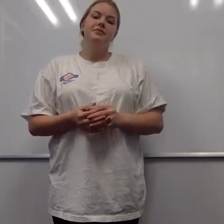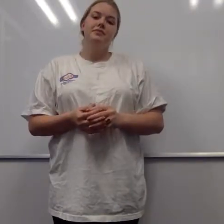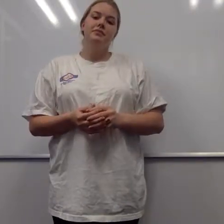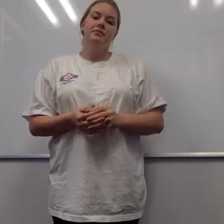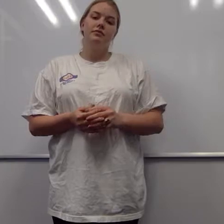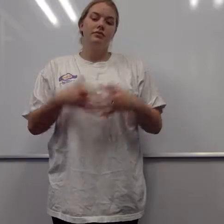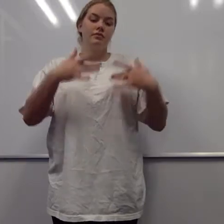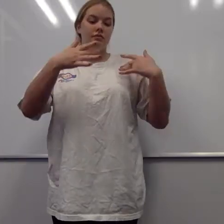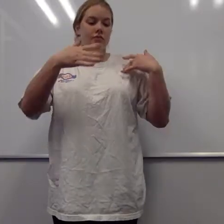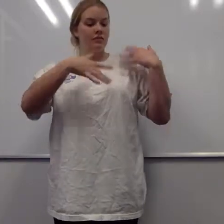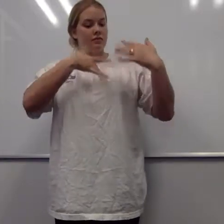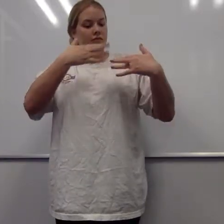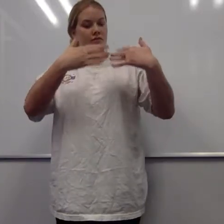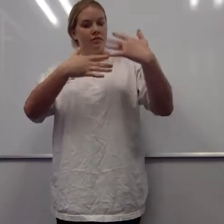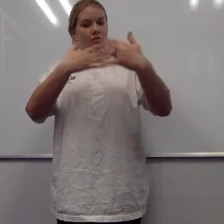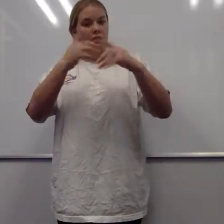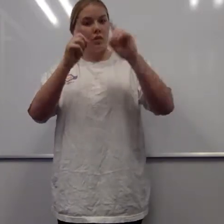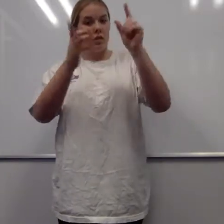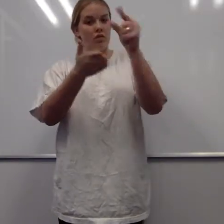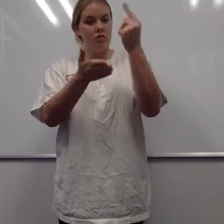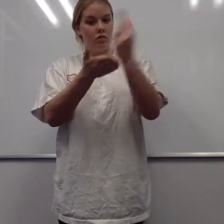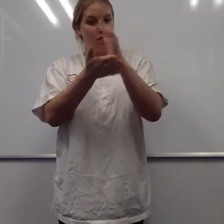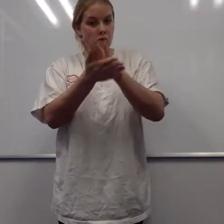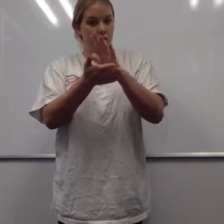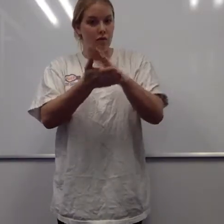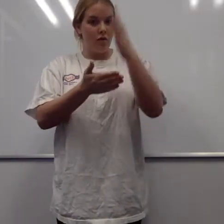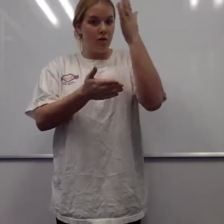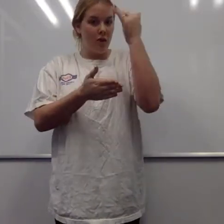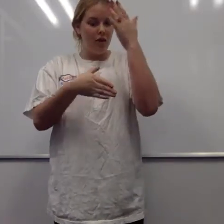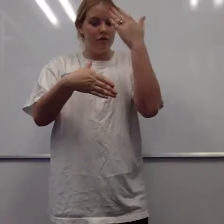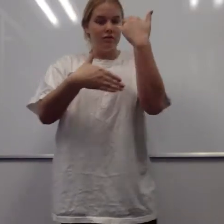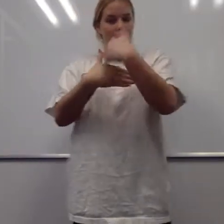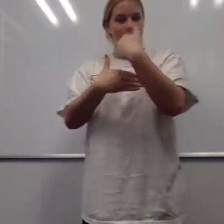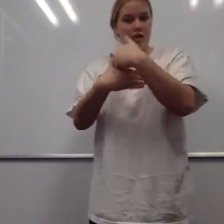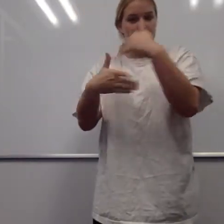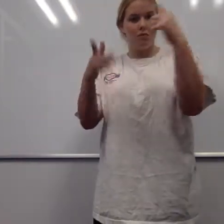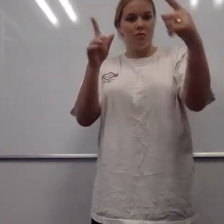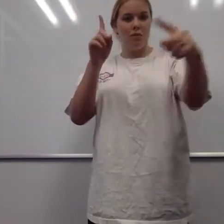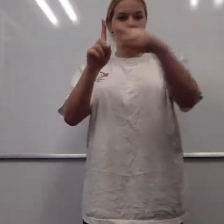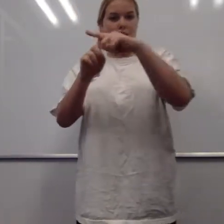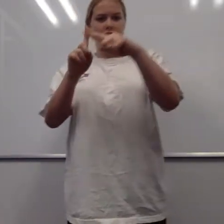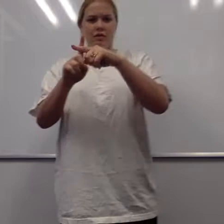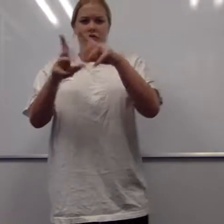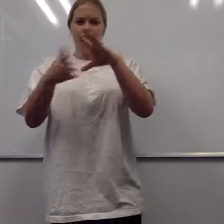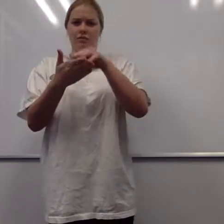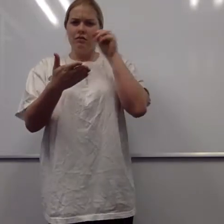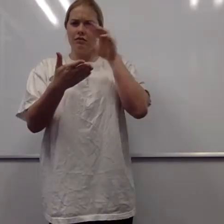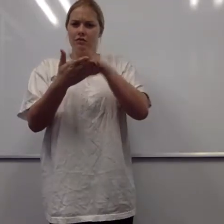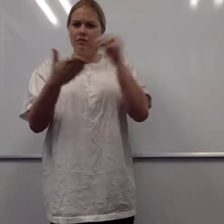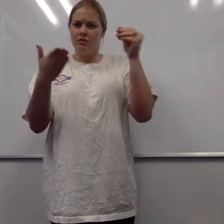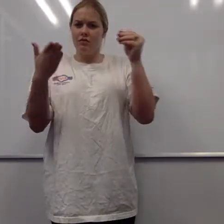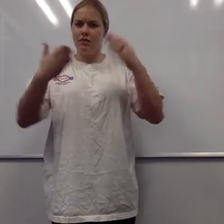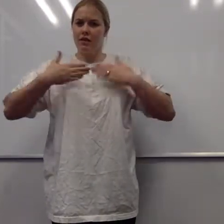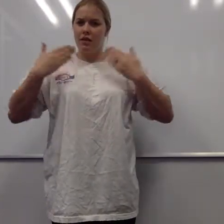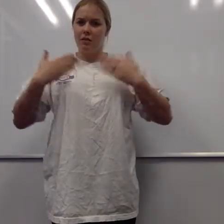Eventually, I decided to go to graduate school for positive psychology to learn what truly makes people happy. But